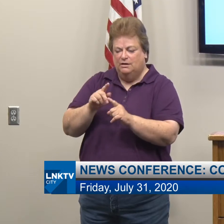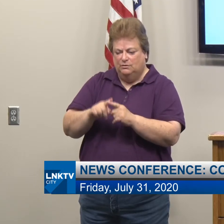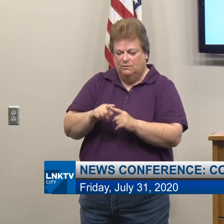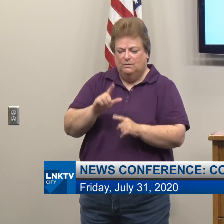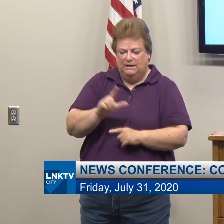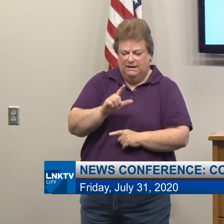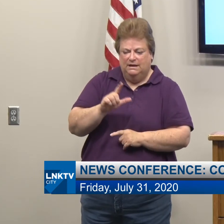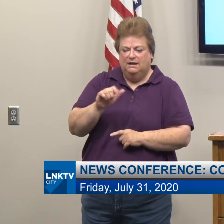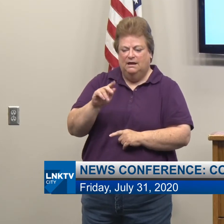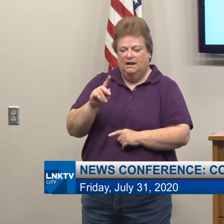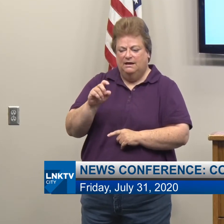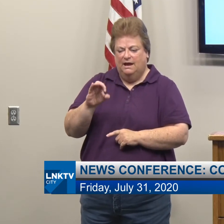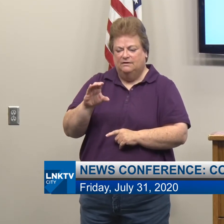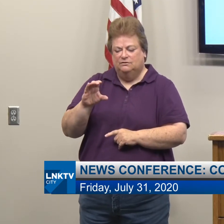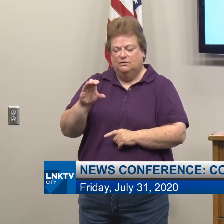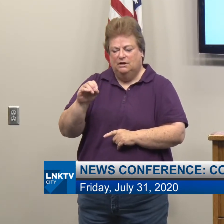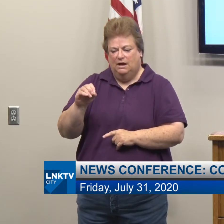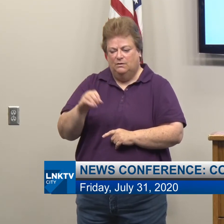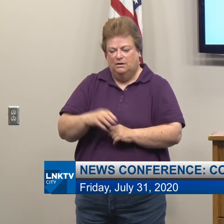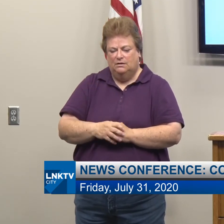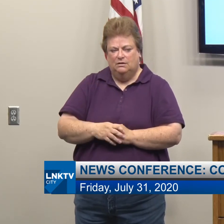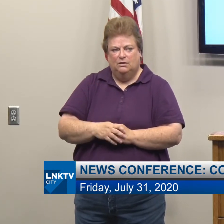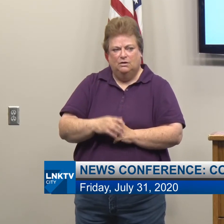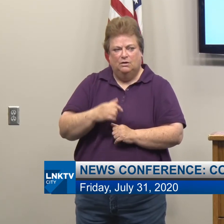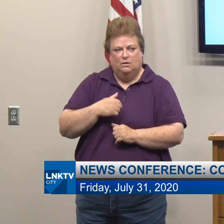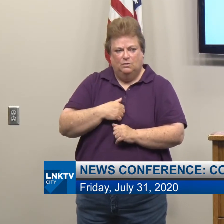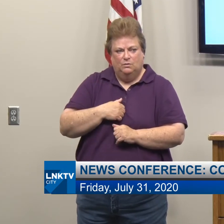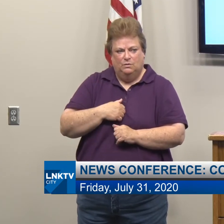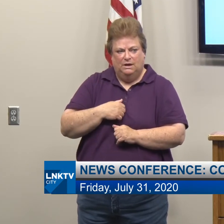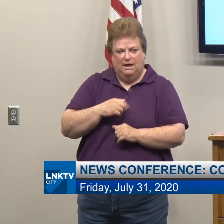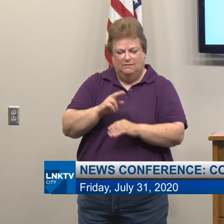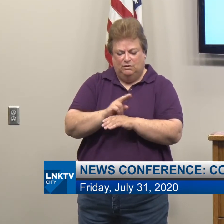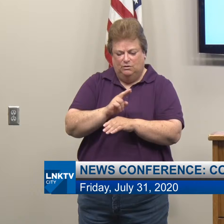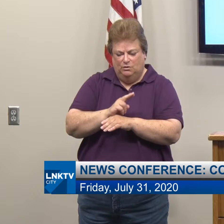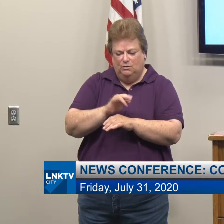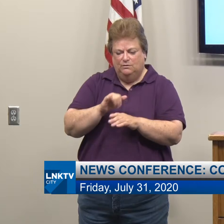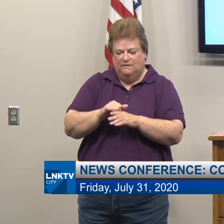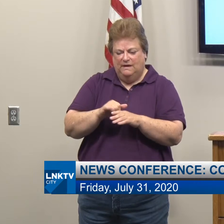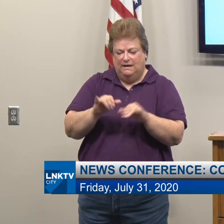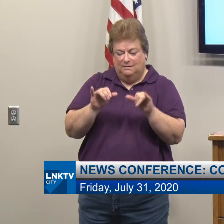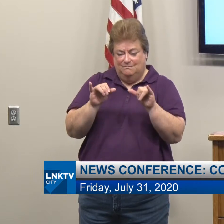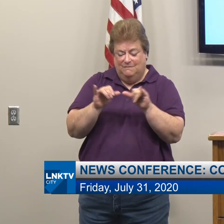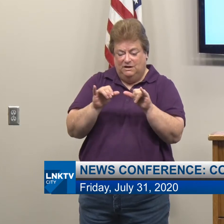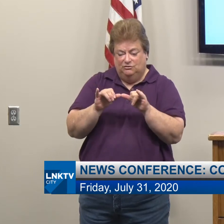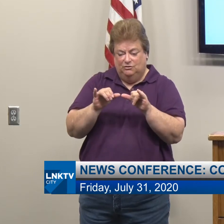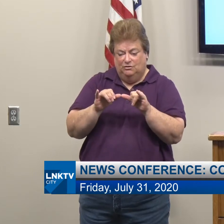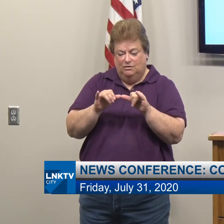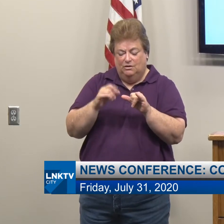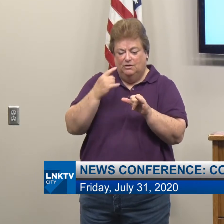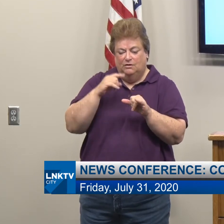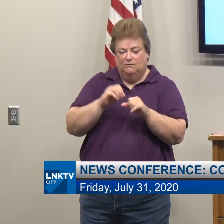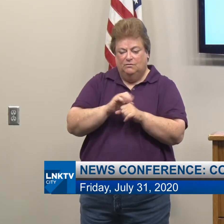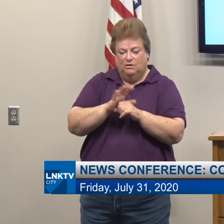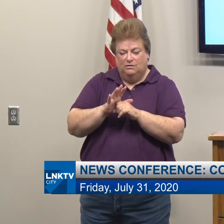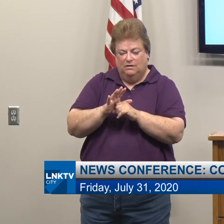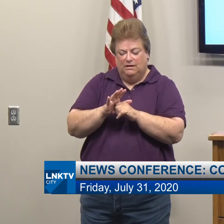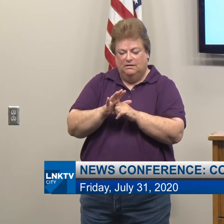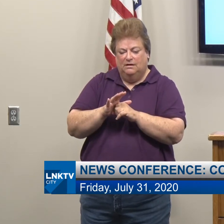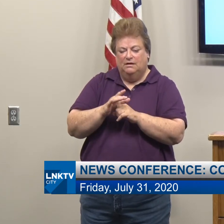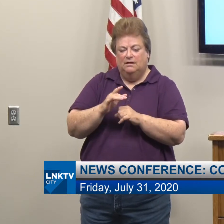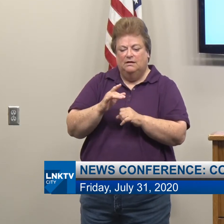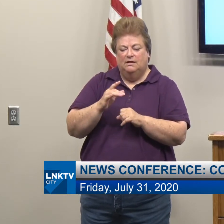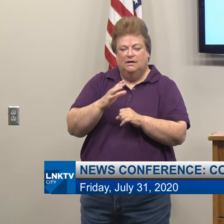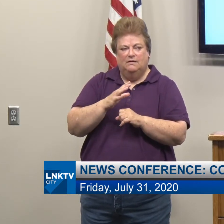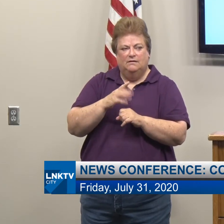Lancaster County. We have modeled the metrics used for COVID-19 risk dial from resources and